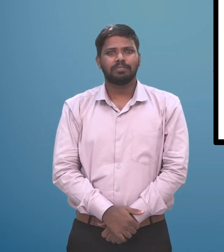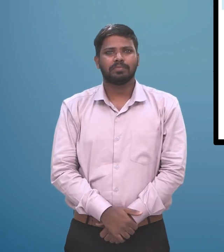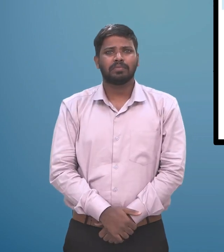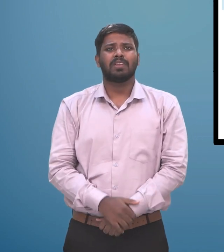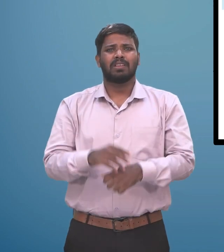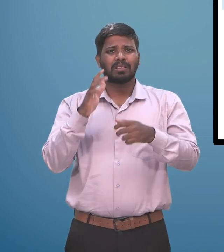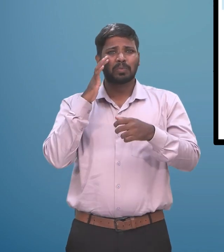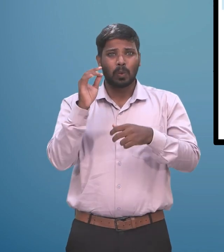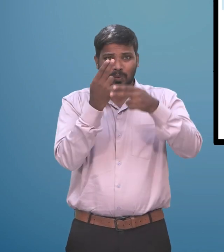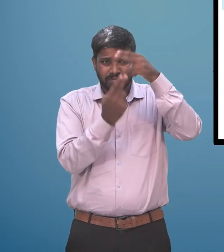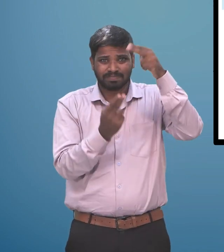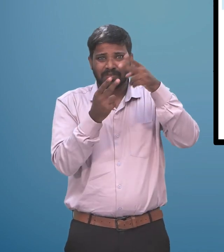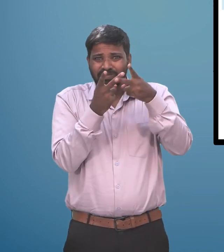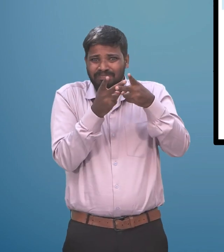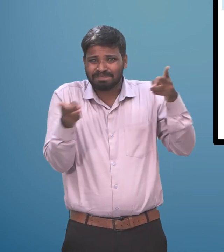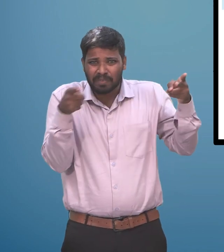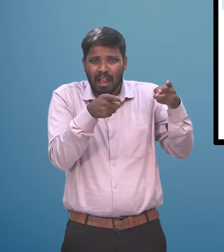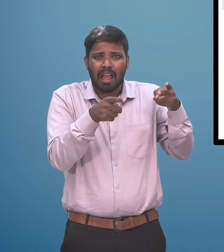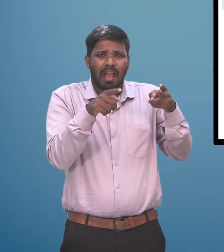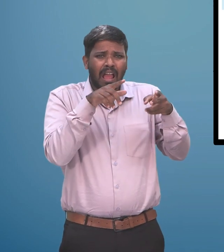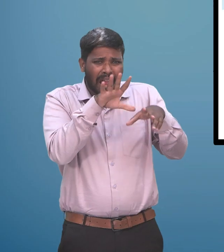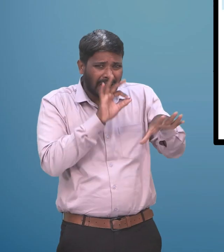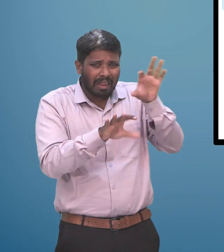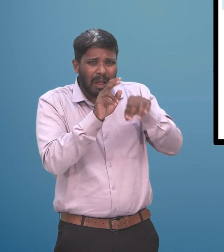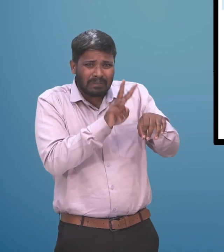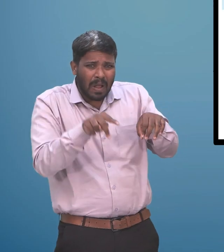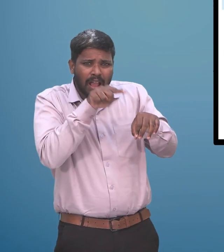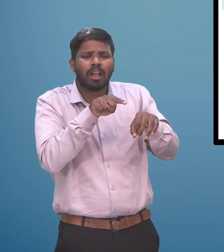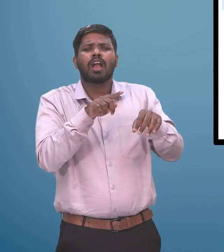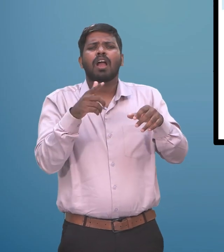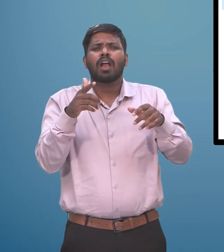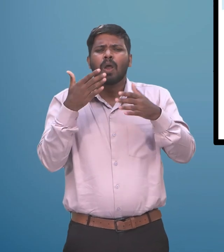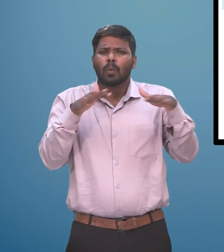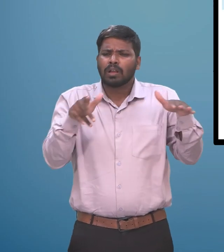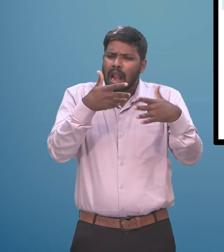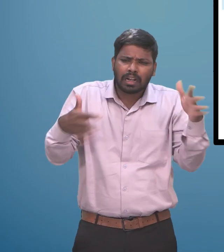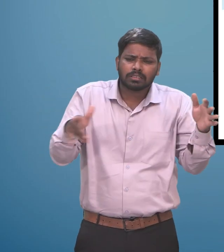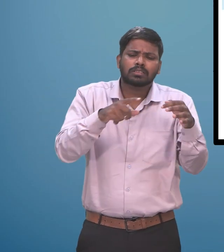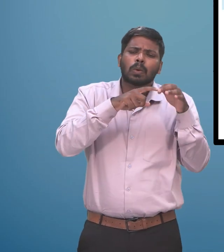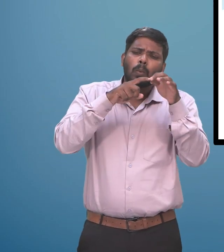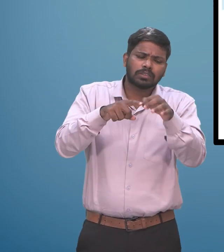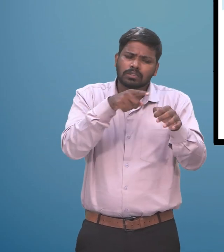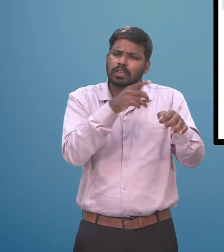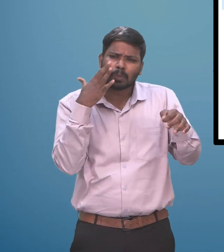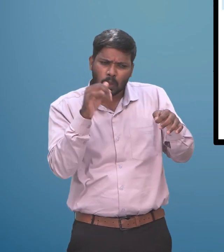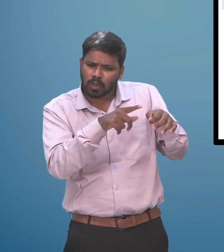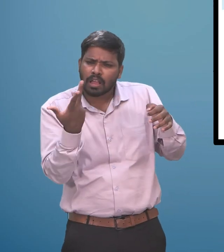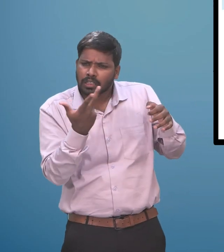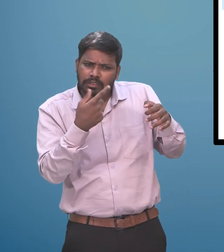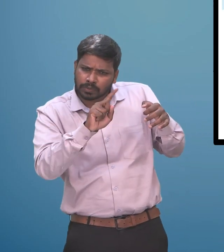explore. In a class discussion, try to identify the episode depicted in the painting shown in figure 8.6 above and important